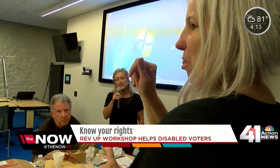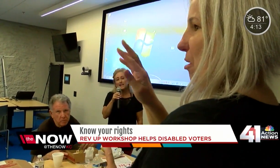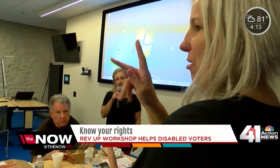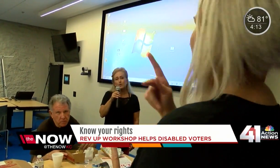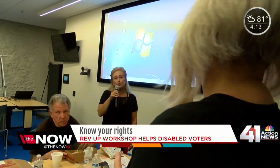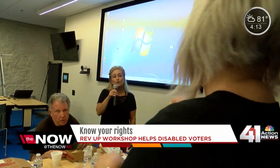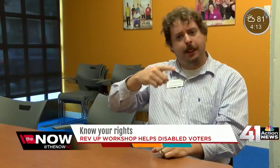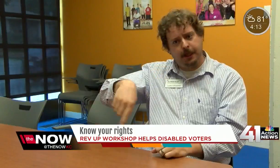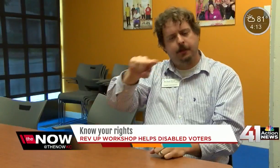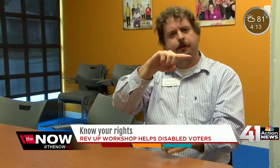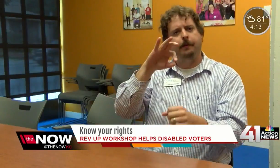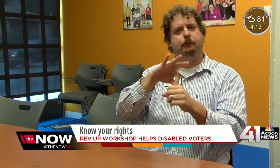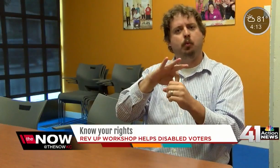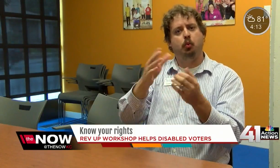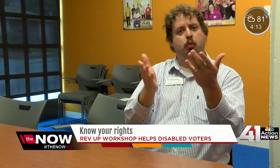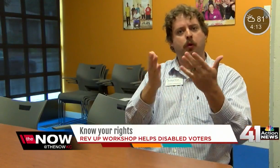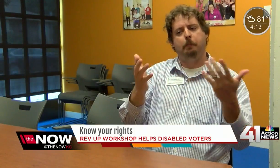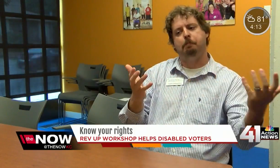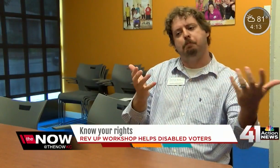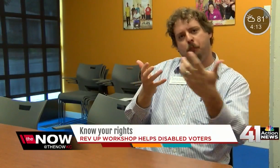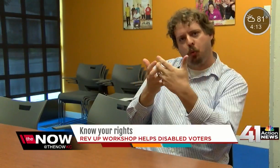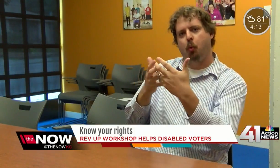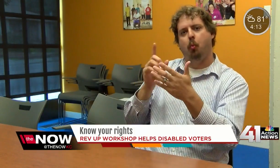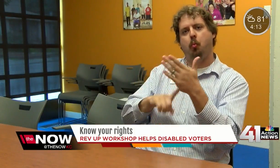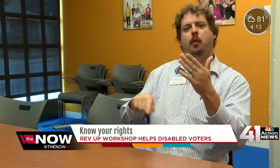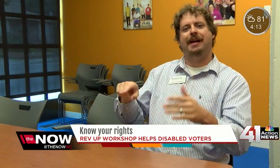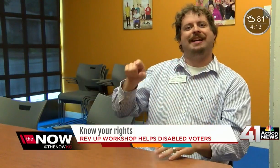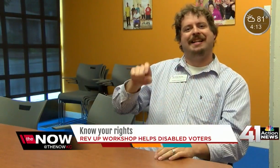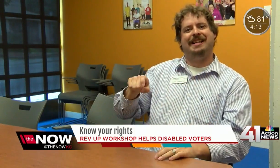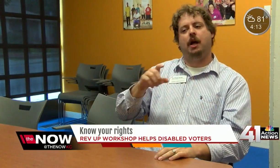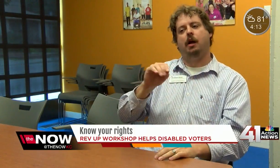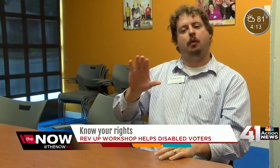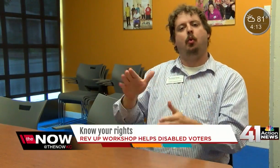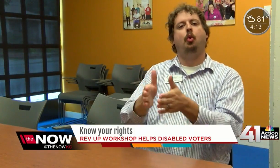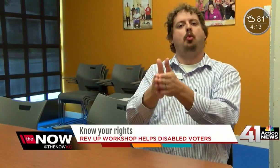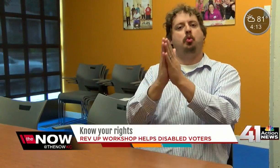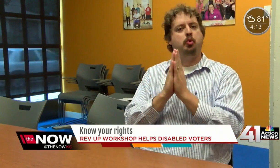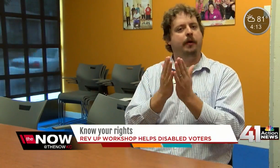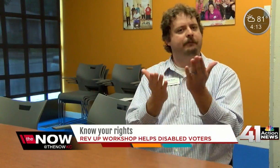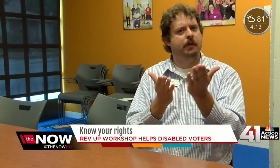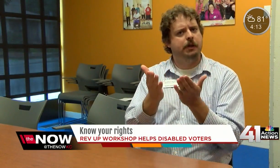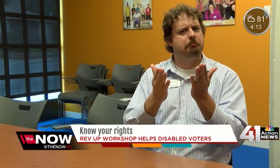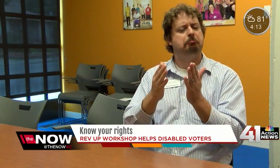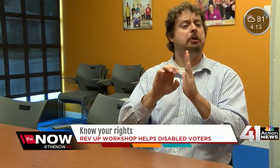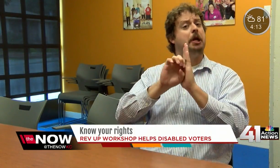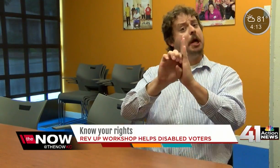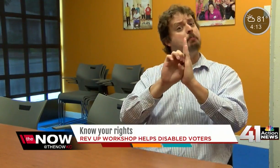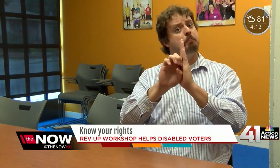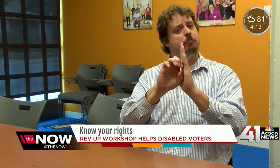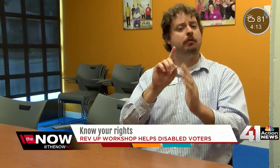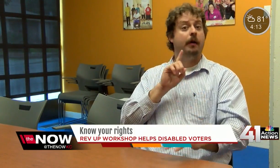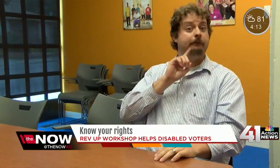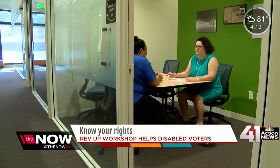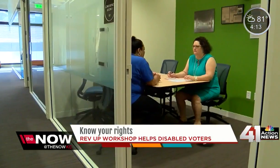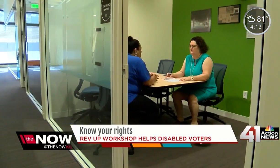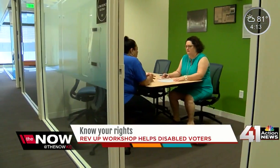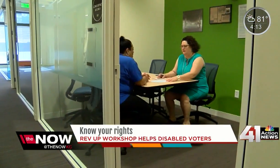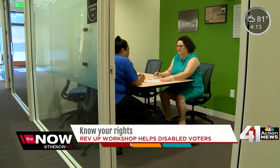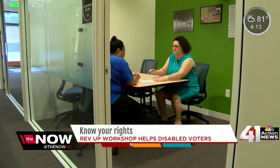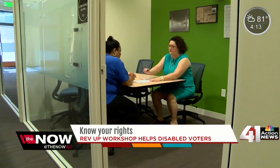needs and accessibility for them to be able to vote. So they need to know what they need and request services. The REV-UP workshop